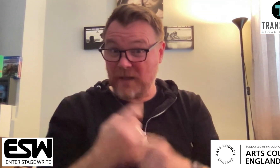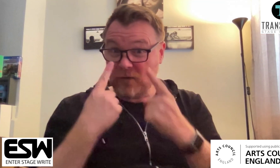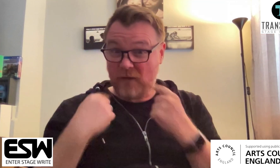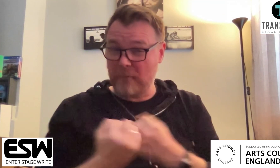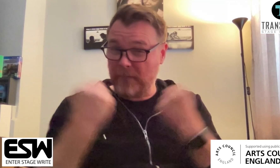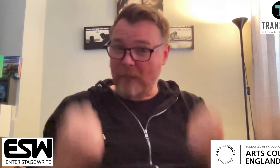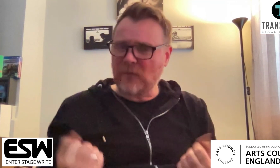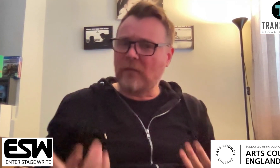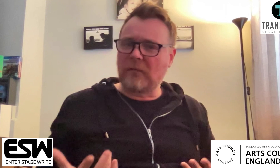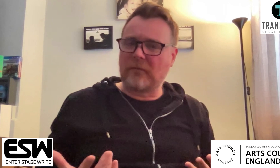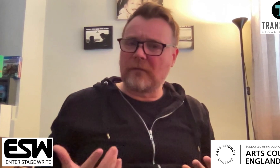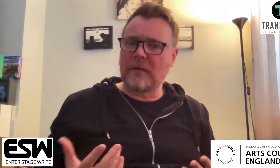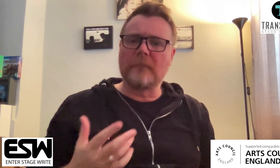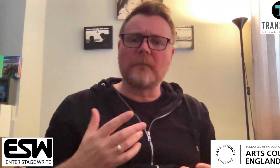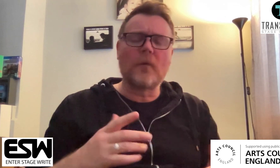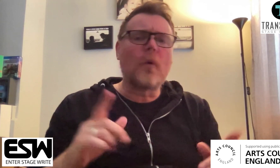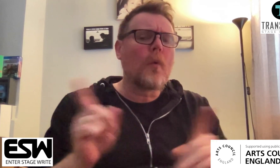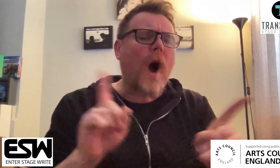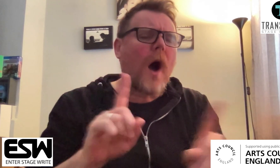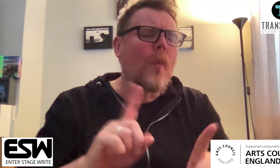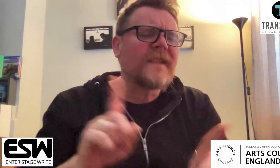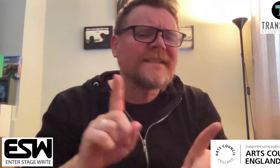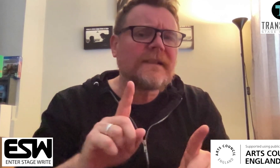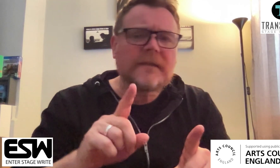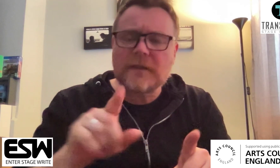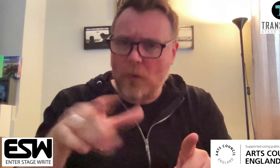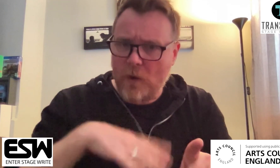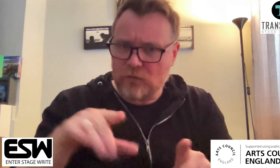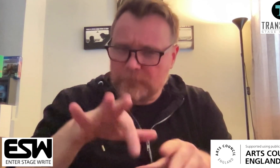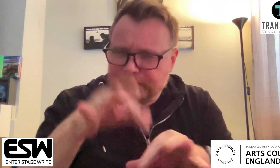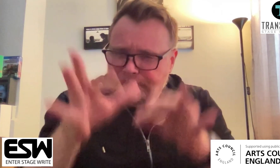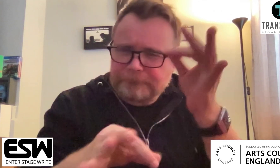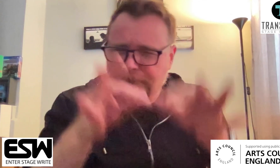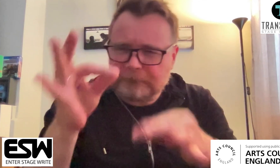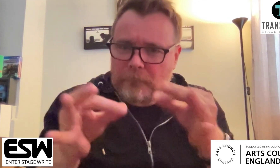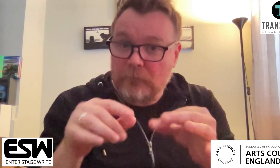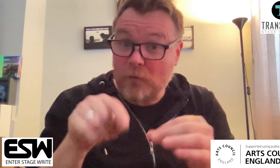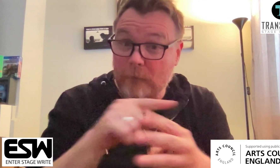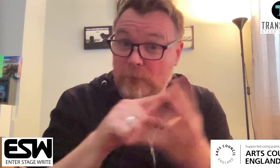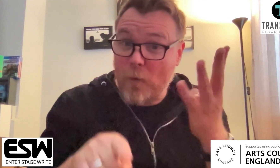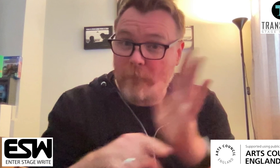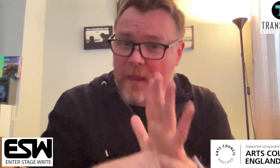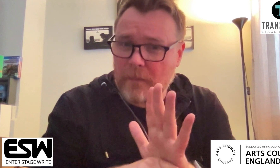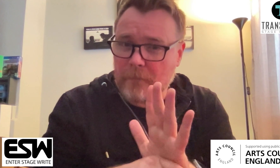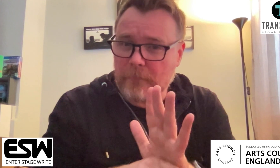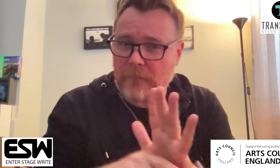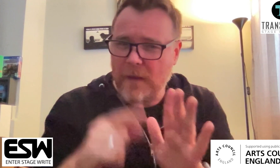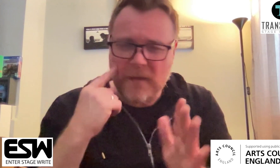The fact that a film that someone else has made, a story that someone else has made can make you cry is amazing. But what